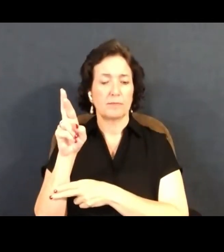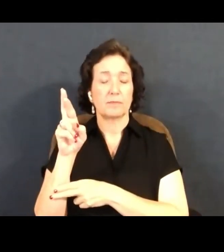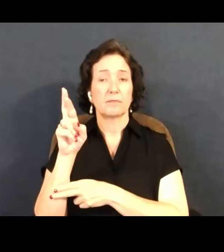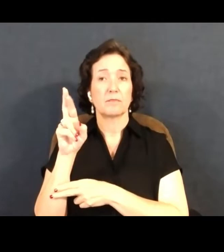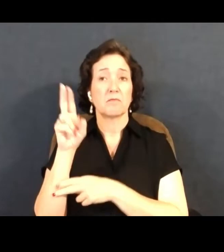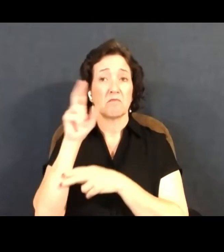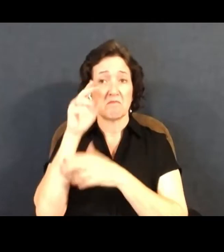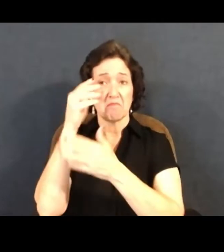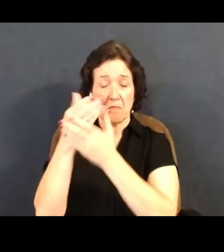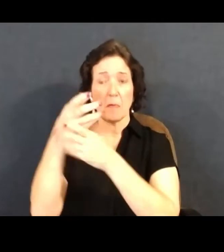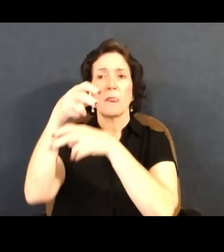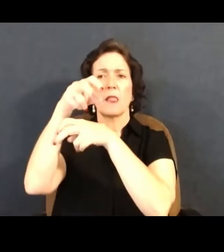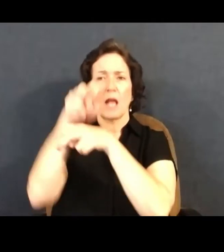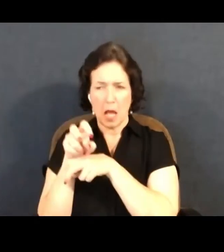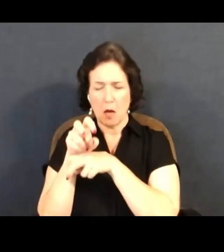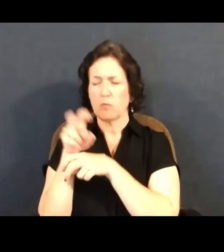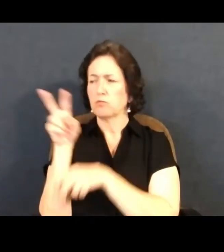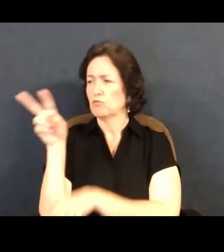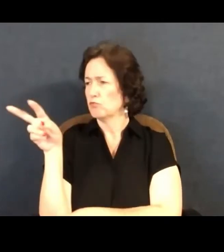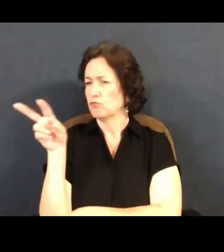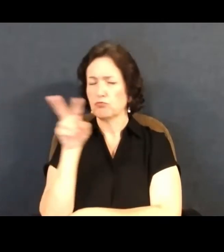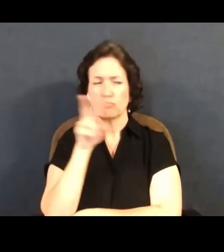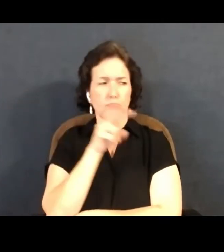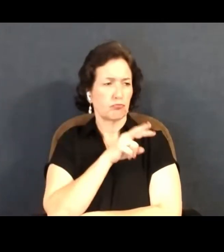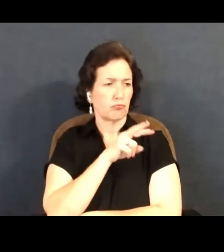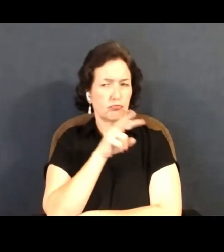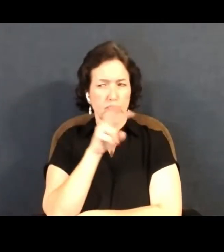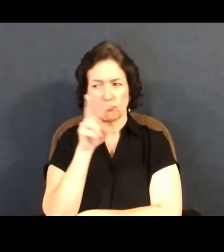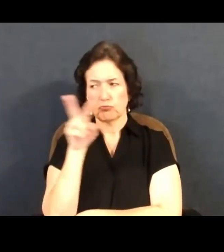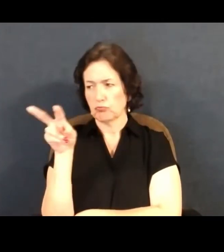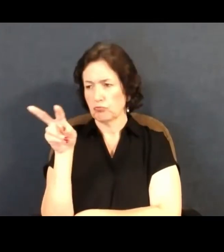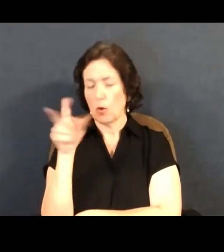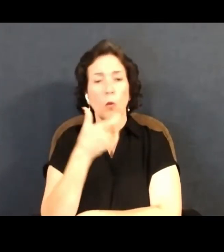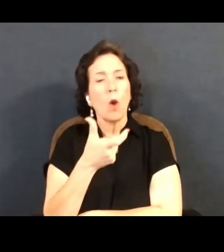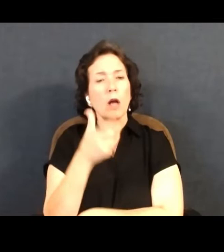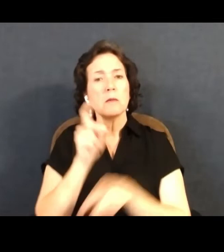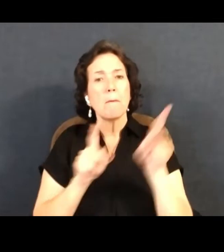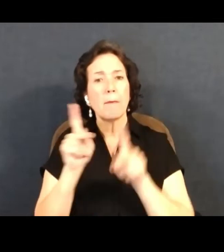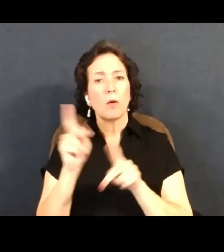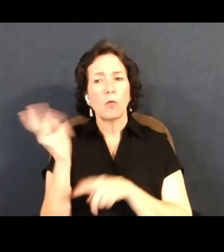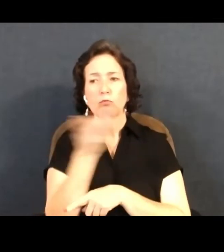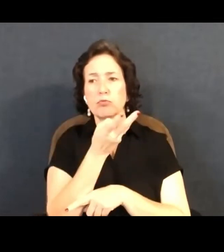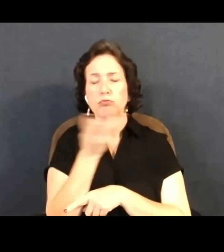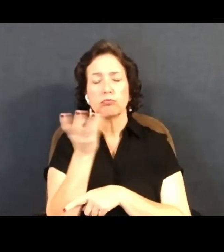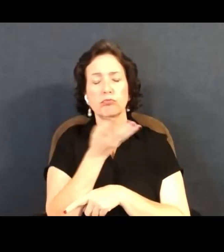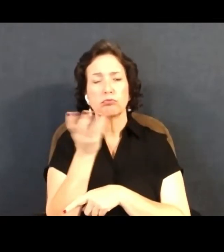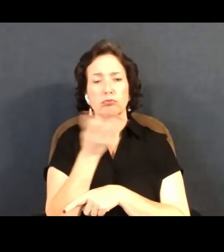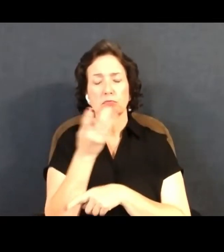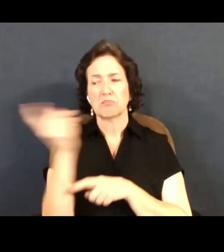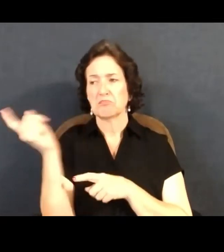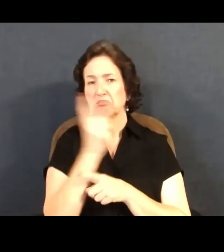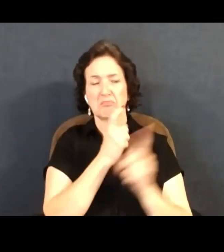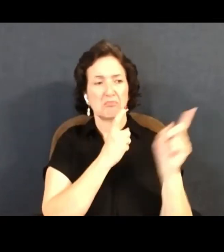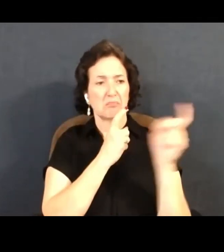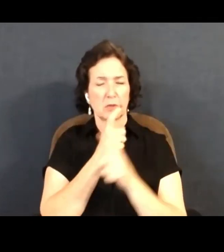city, and he watched people going backwards and forwards. You could always find someone